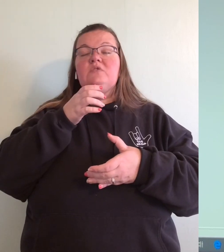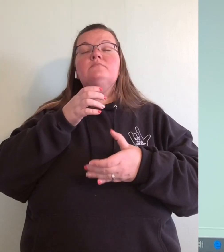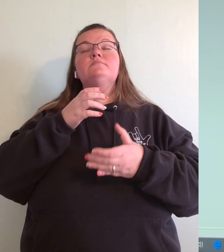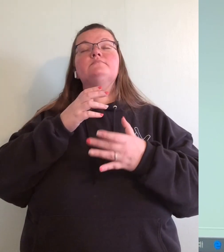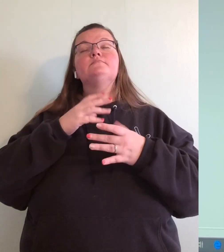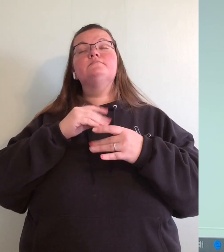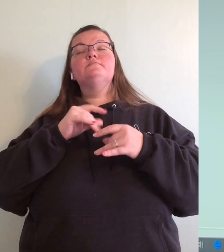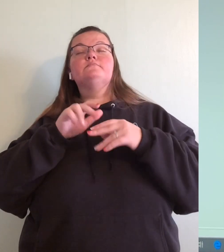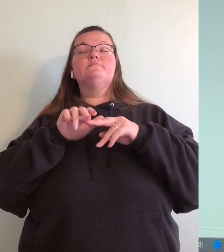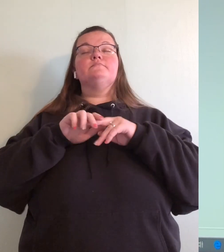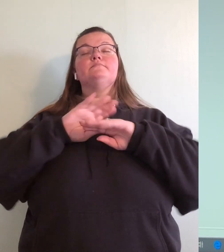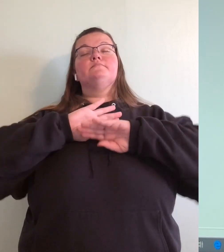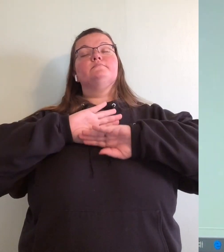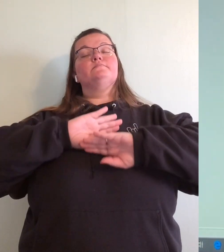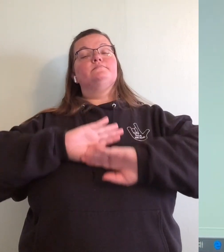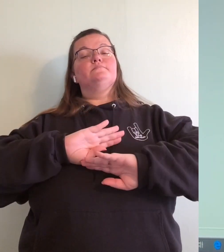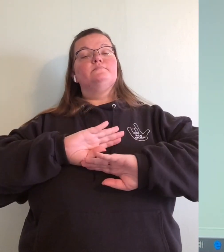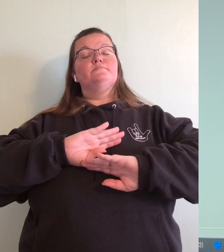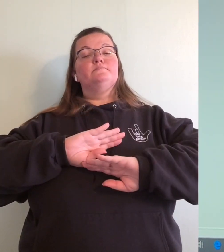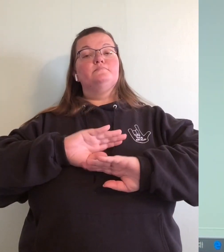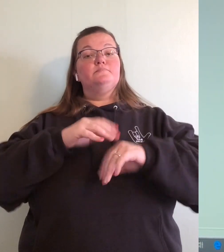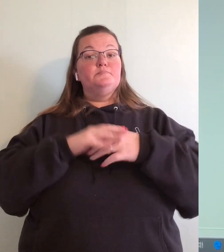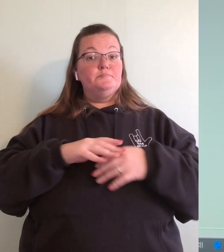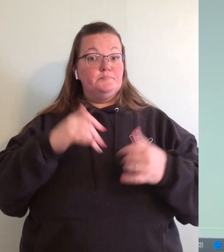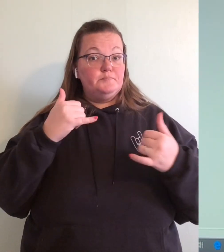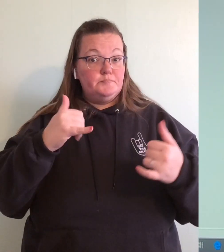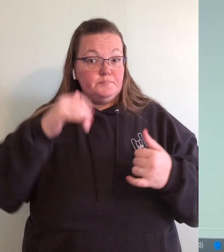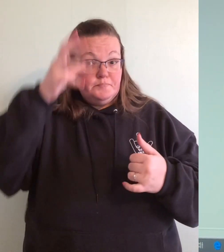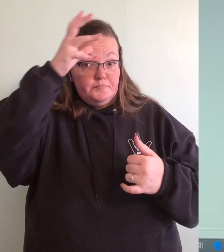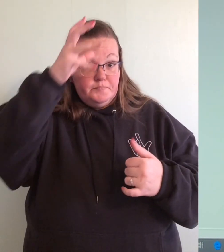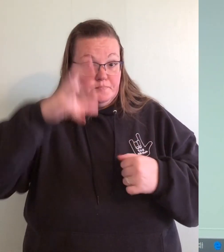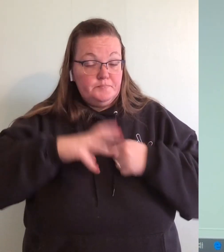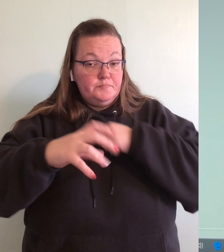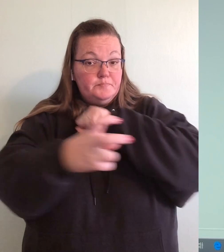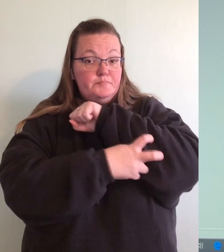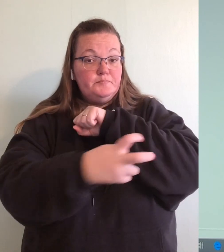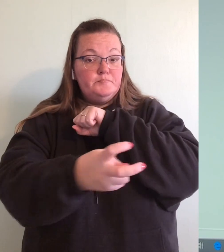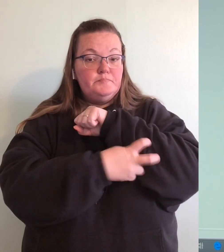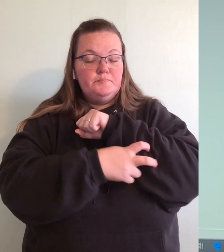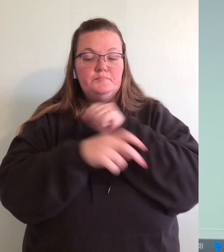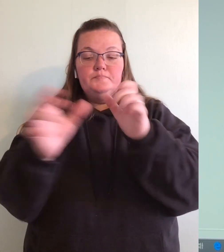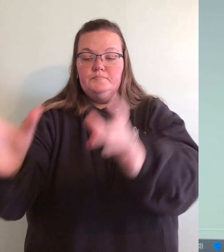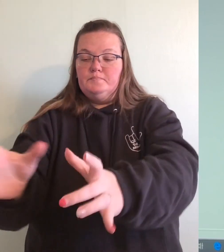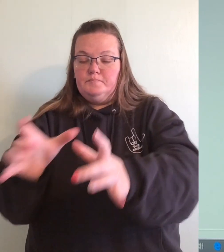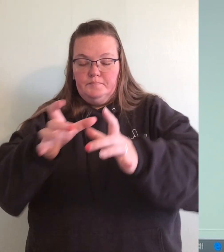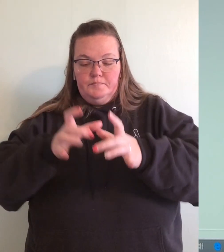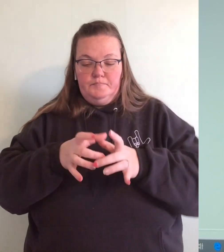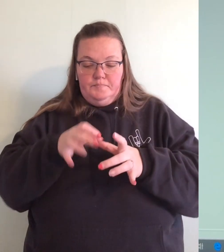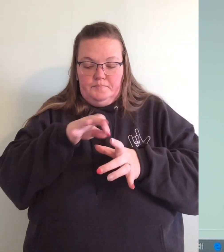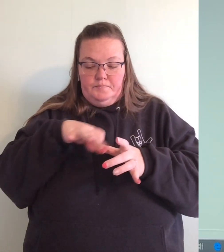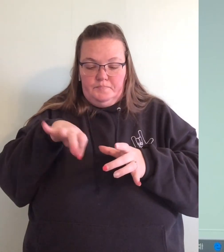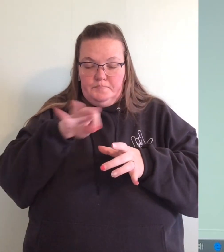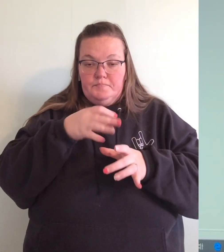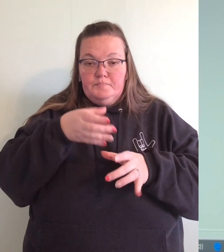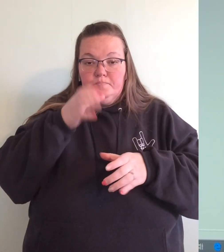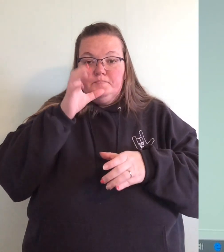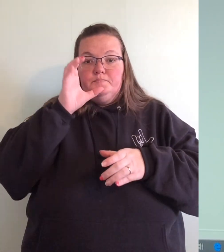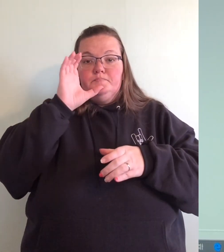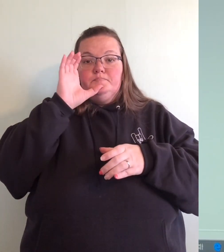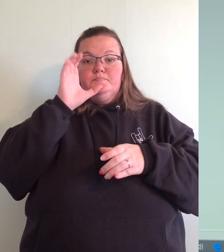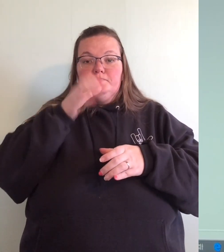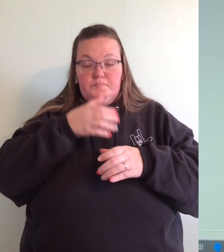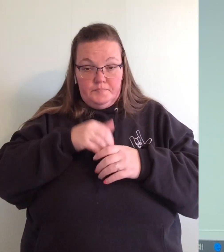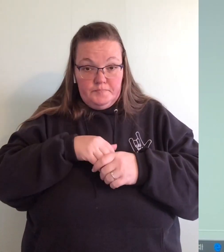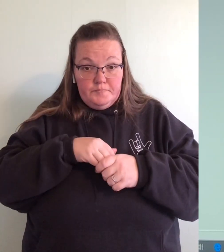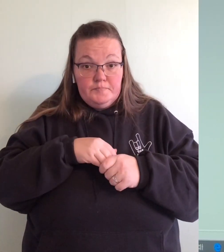"And now," said Mr. Beaver, pushing away his empty beer mug and pulling his cup of tea toward him, "if you'll just wait till I've put